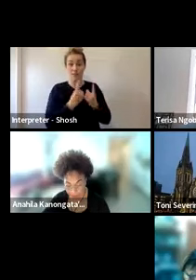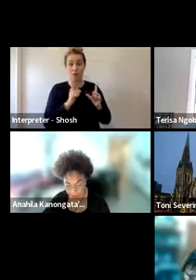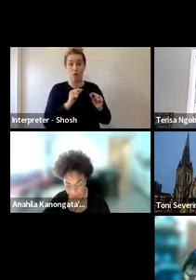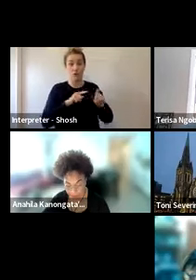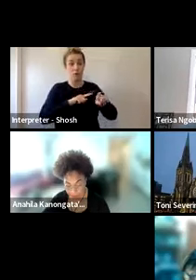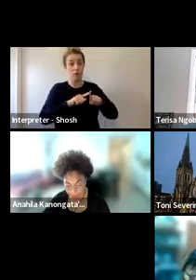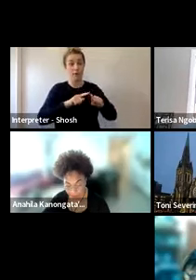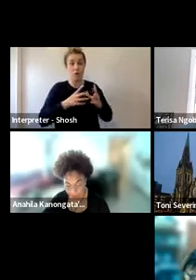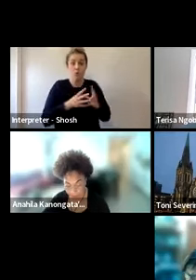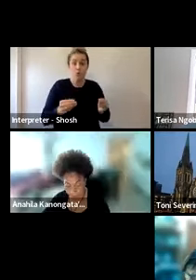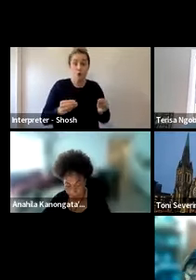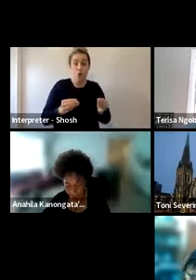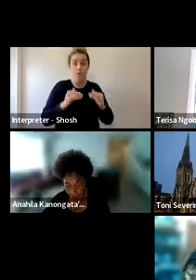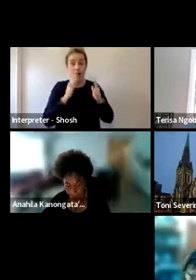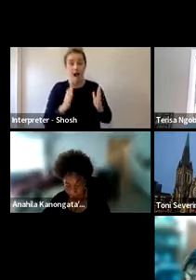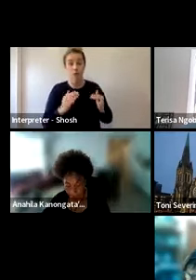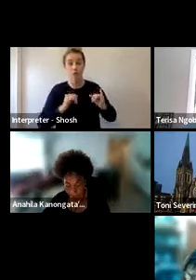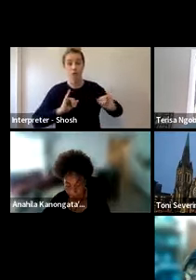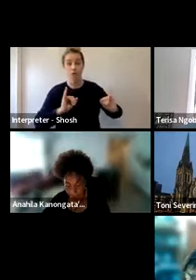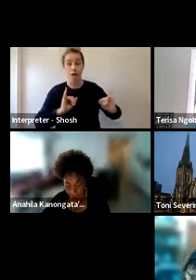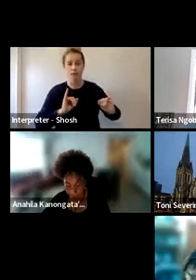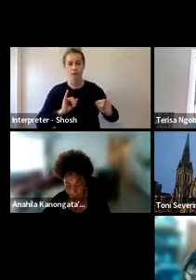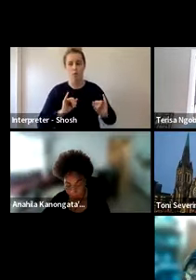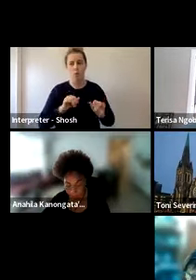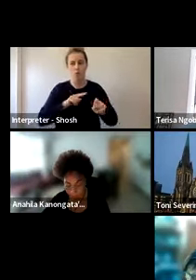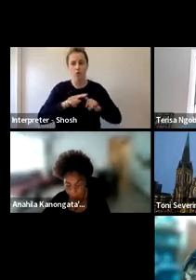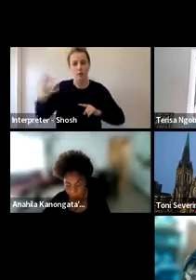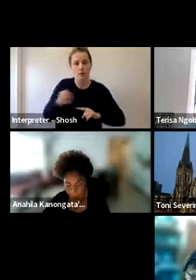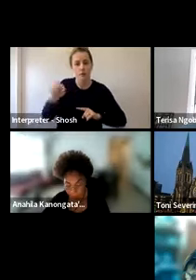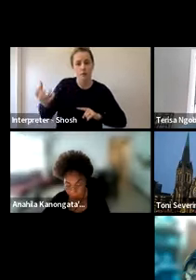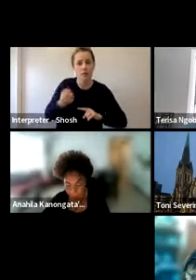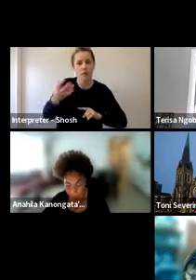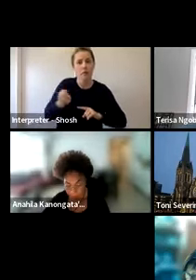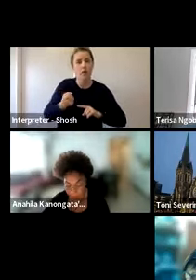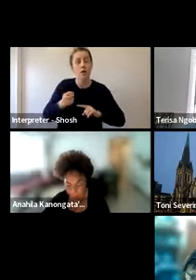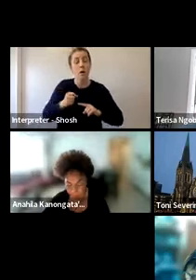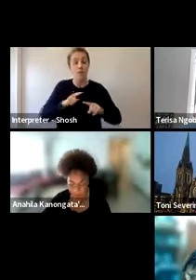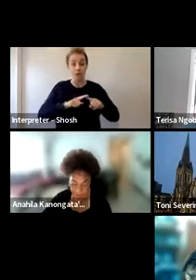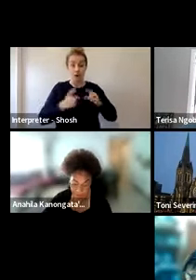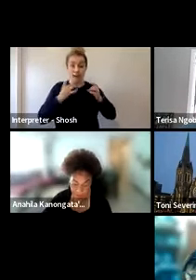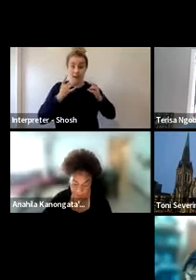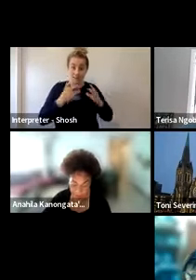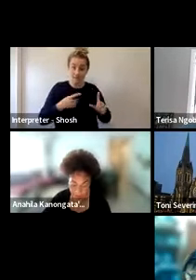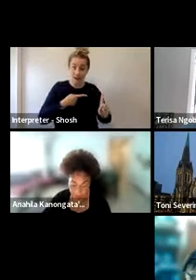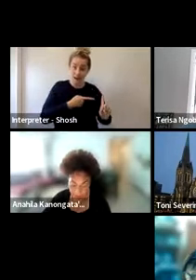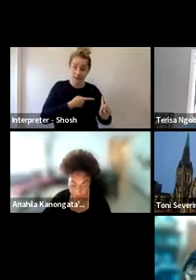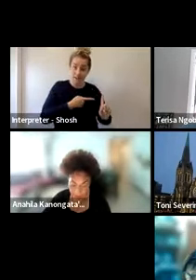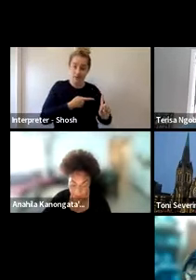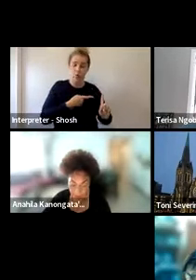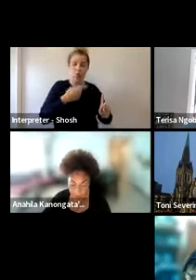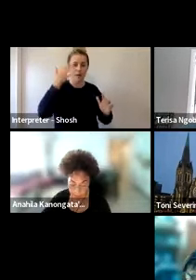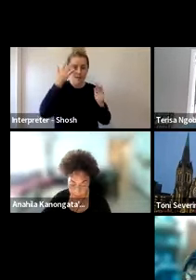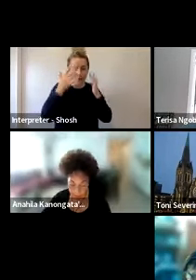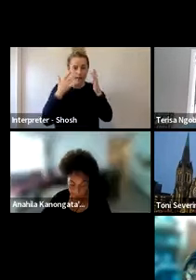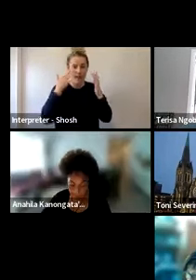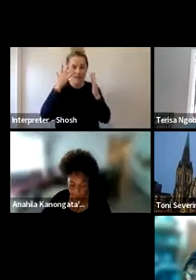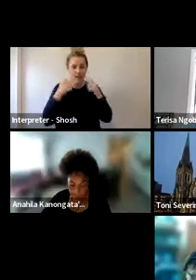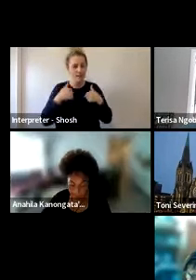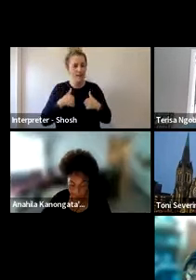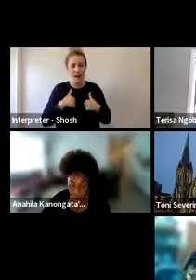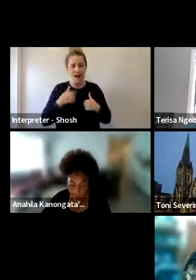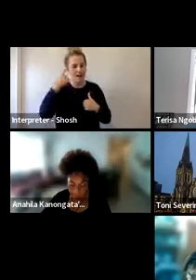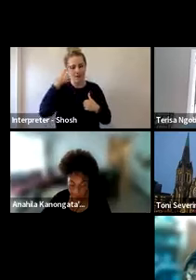crisis, presumably, or rushing to make money. Just being compelled at the start to put a bit more thought into it would not seem to me to